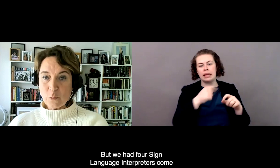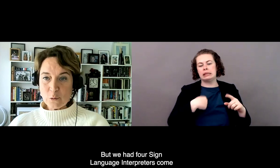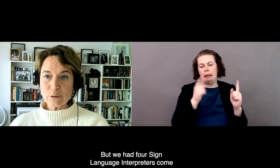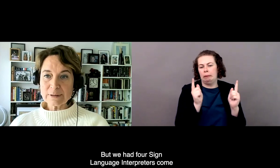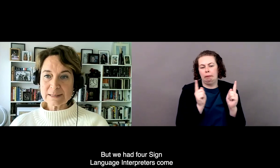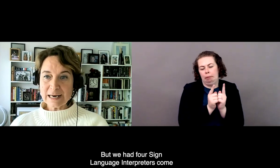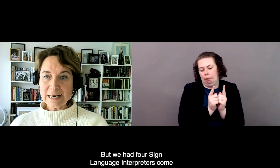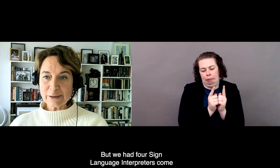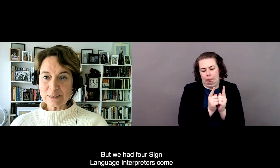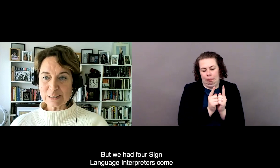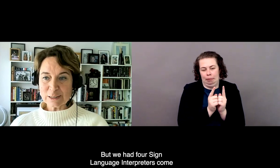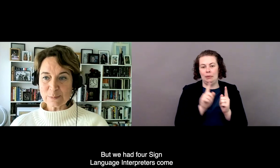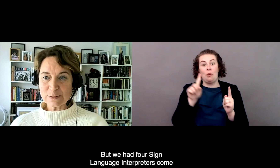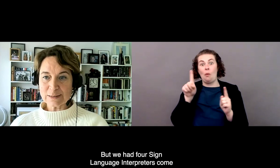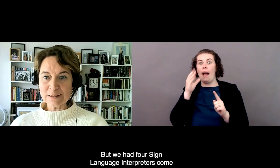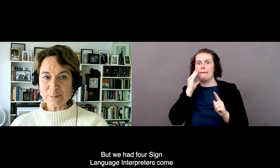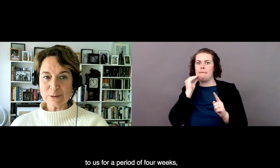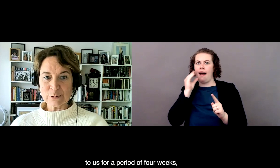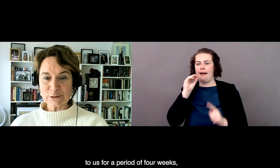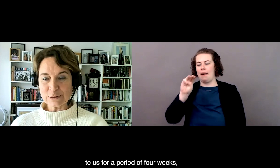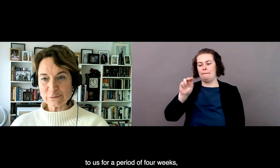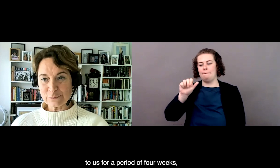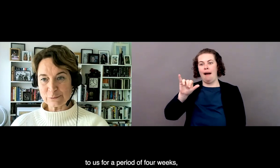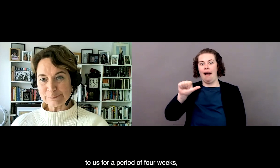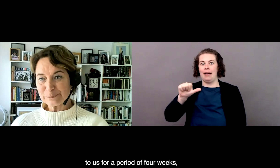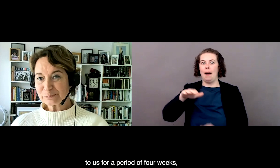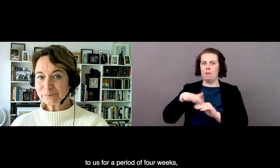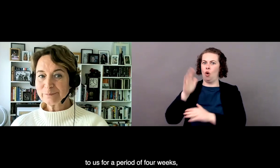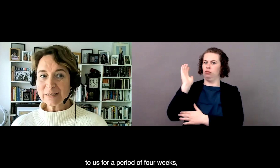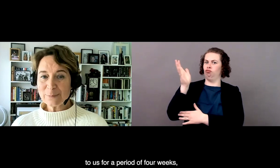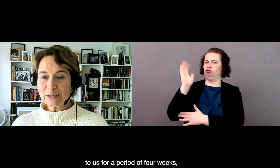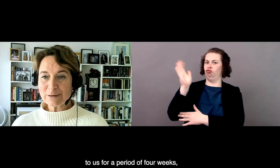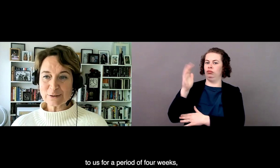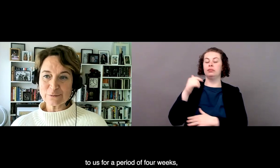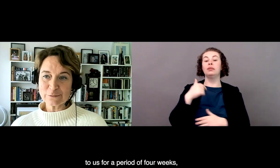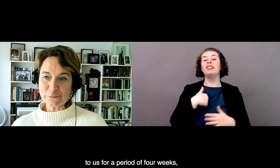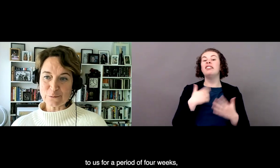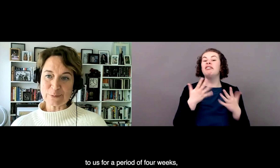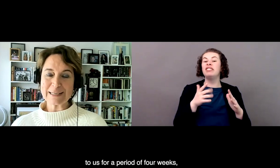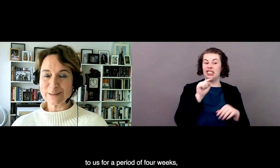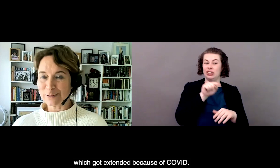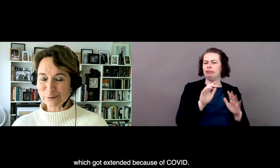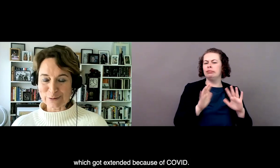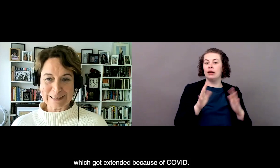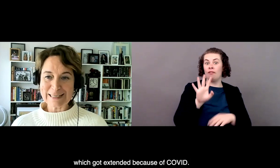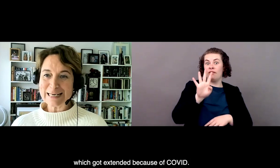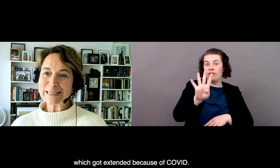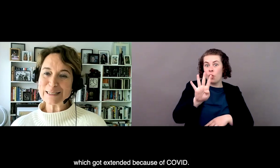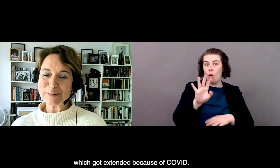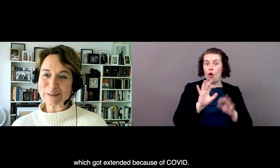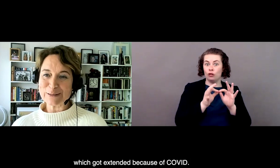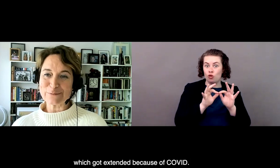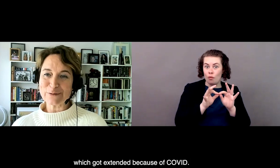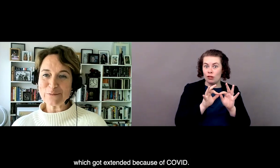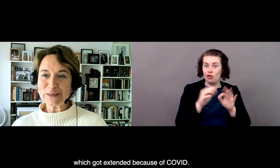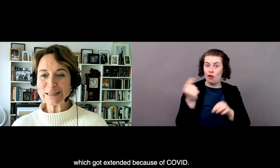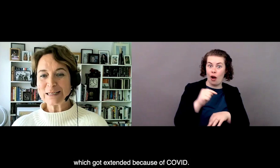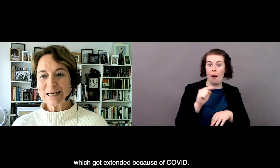4 sign language interpreters come to us for a period of 4 weeks, which got extended because of COVID. They